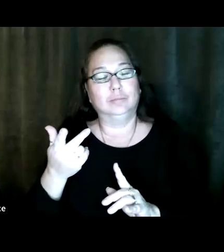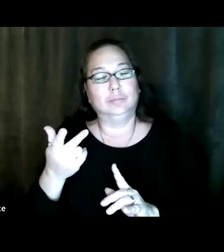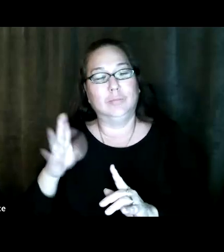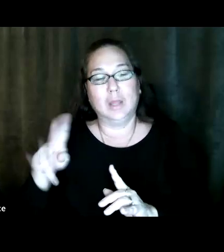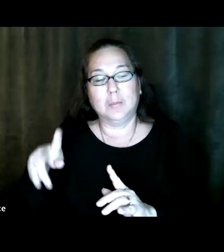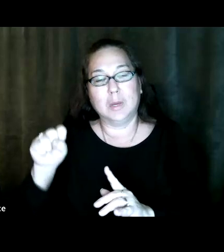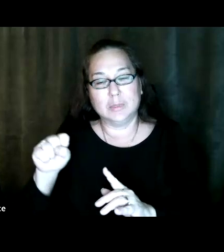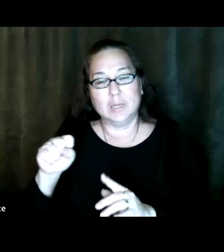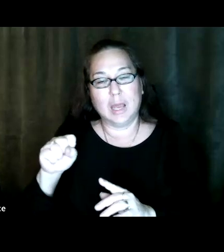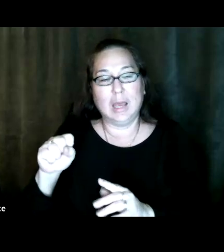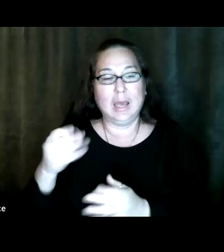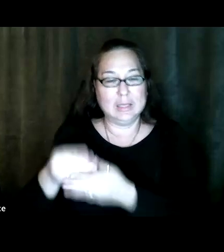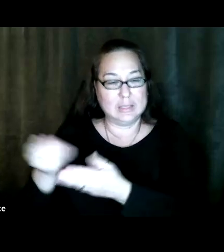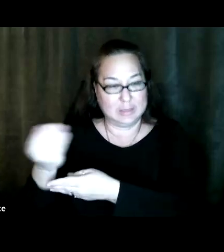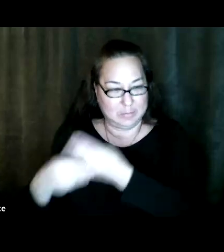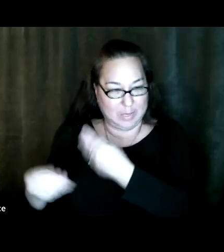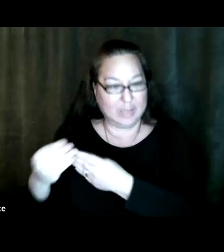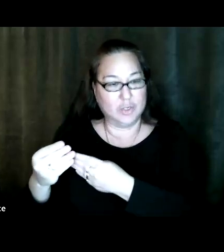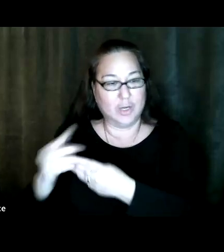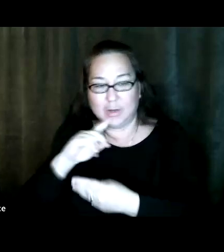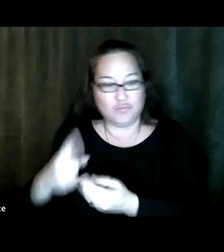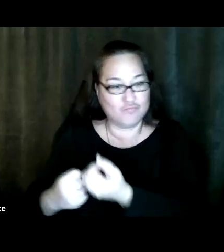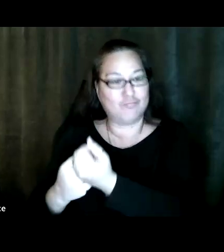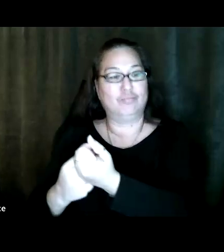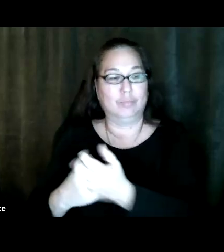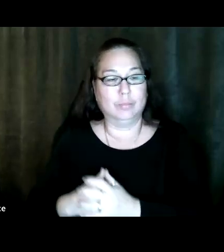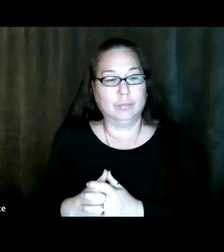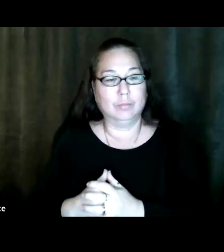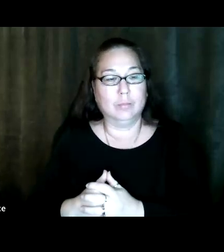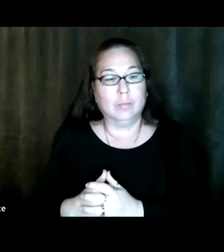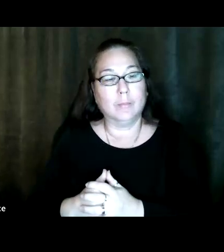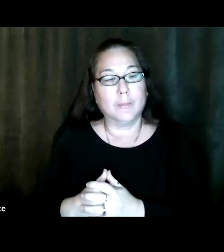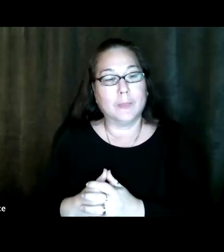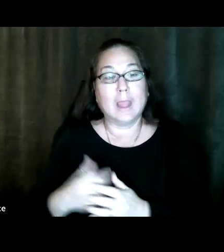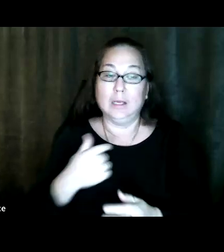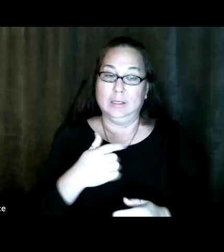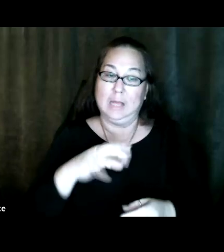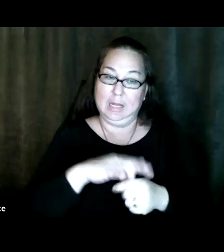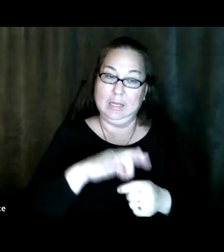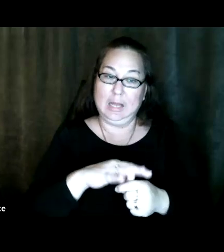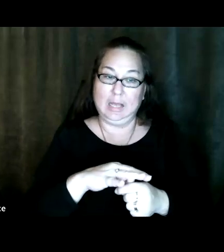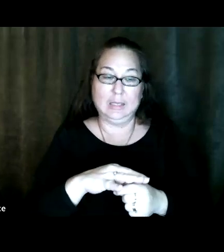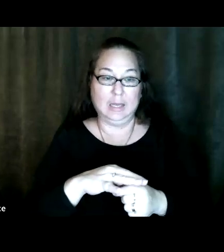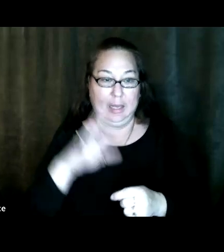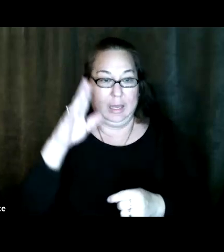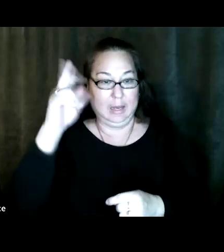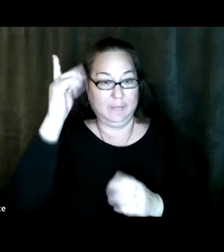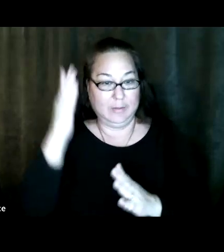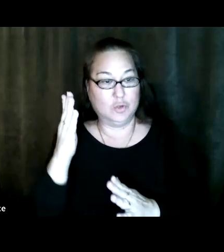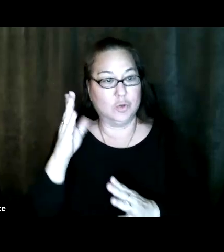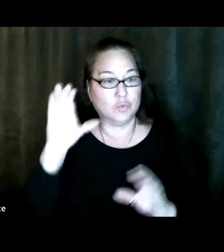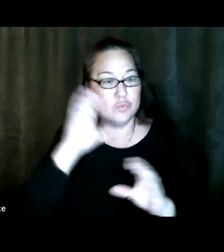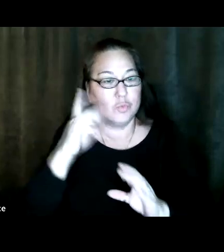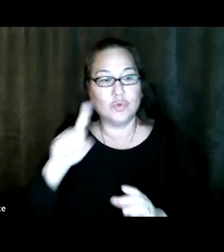of our constituents, the Council remains interested in providing an additional voice to guide the priorities of the FY26